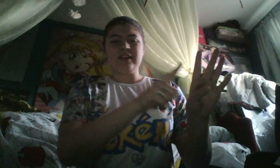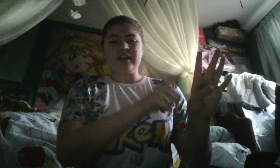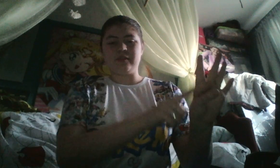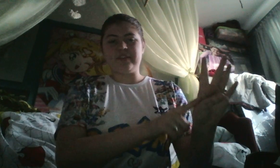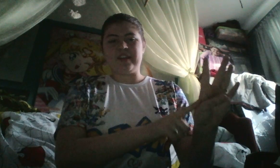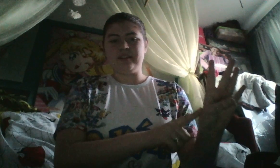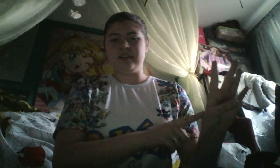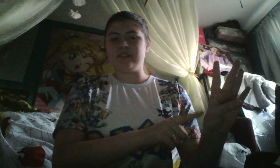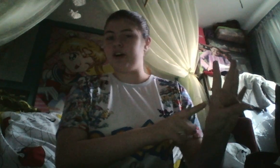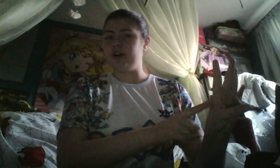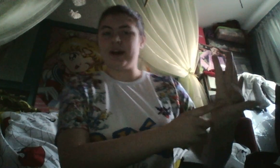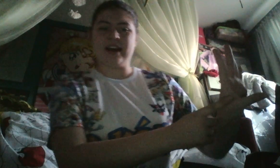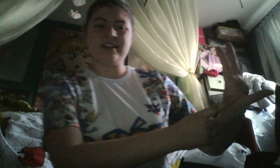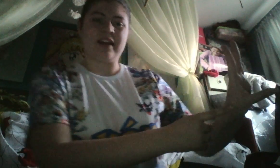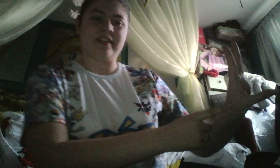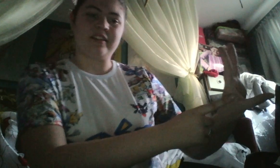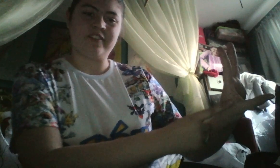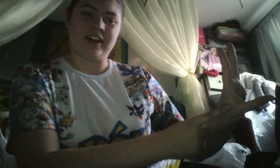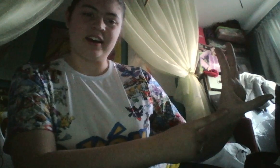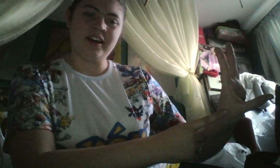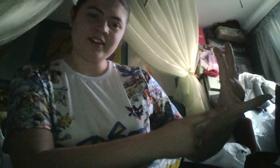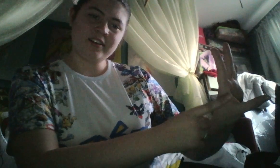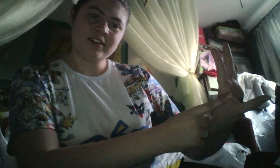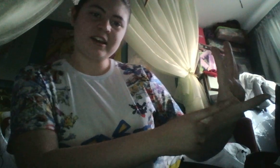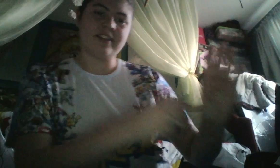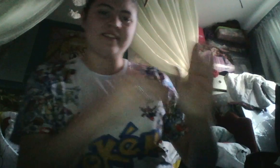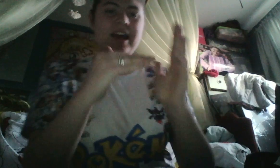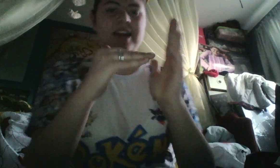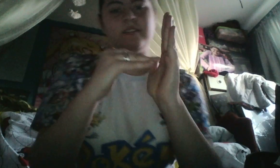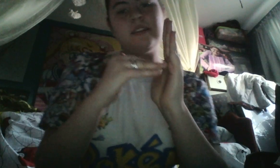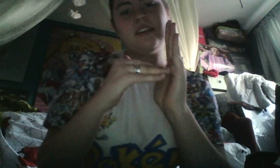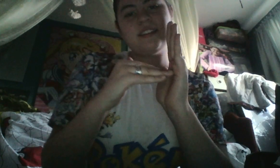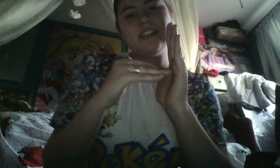is the whole hand and the finger. And Z is there.